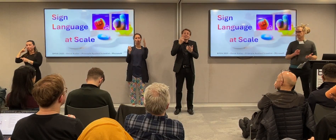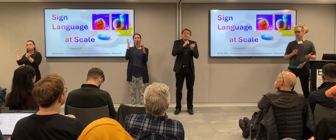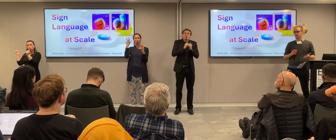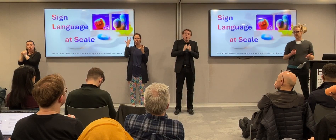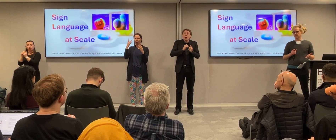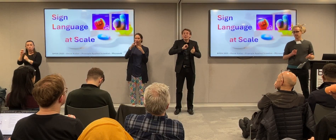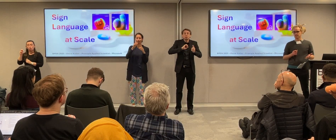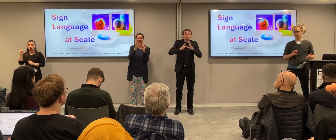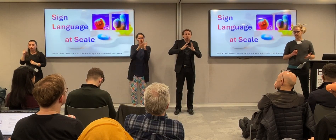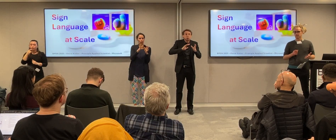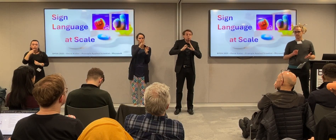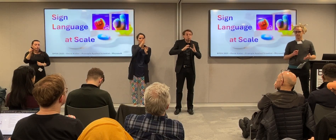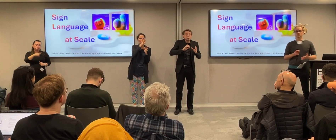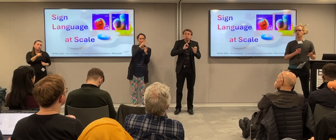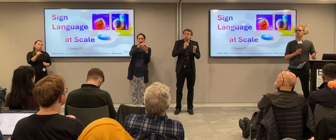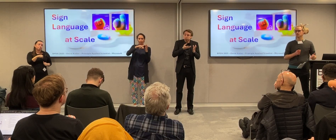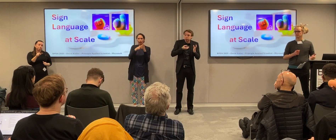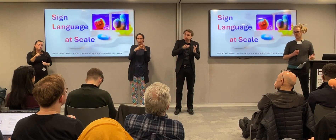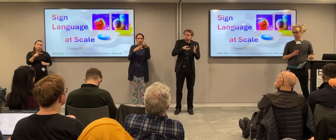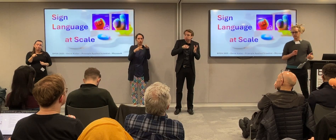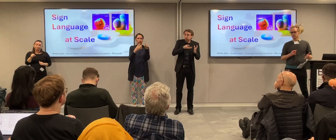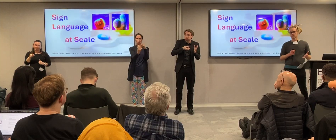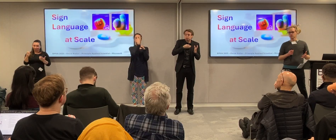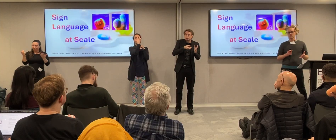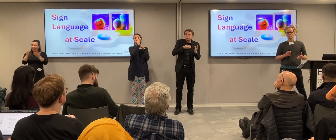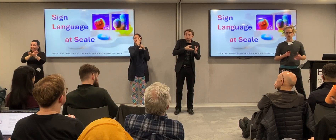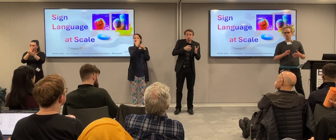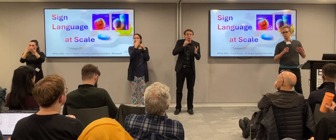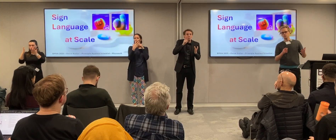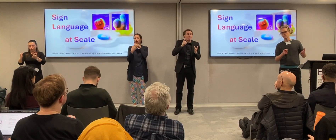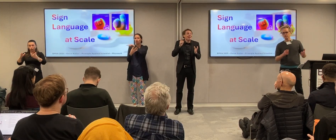me is that like the interpreters are being